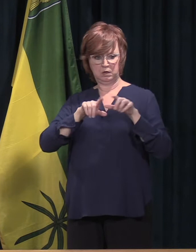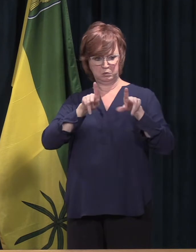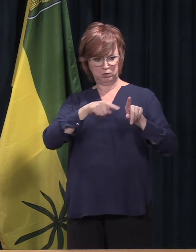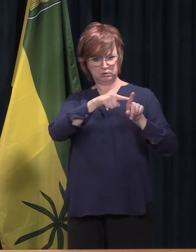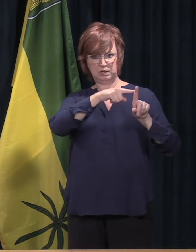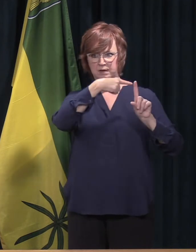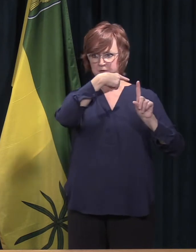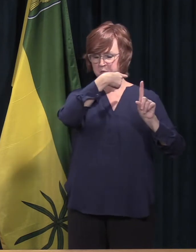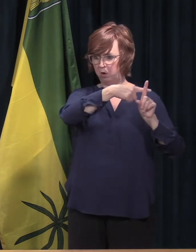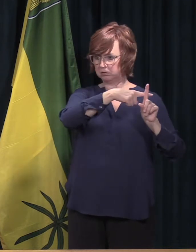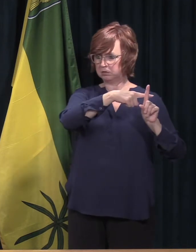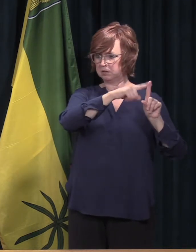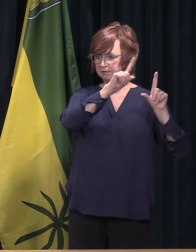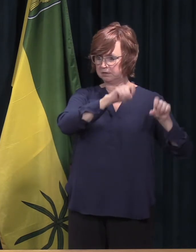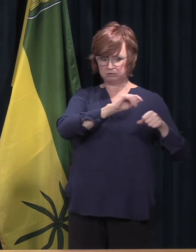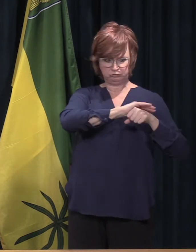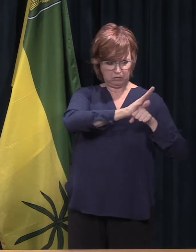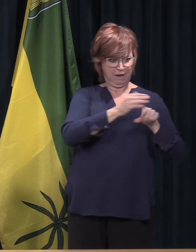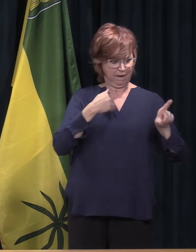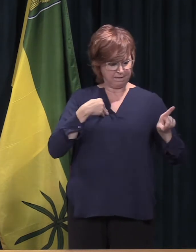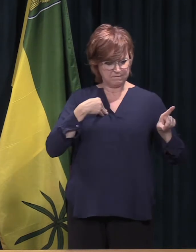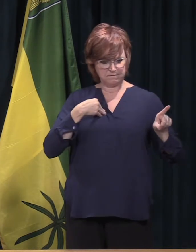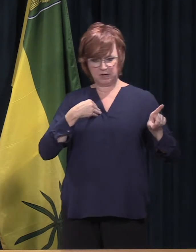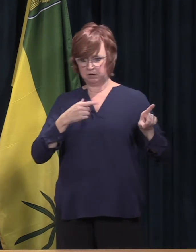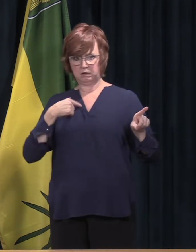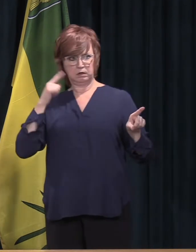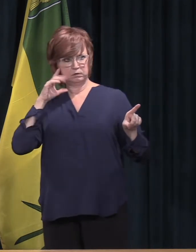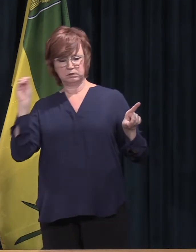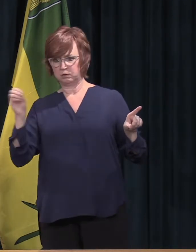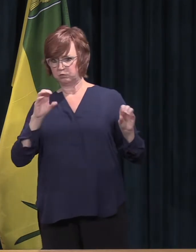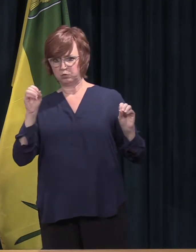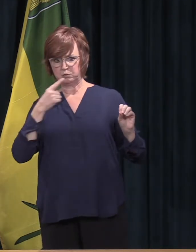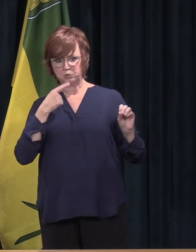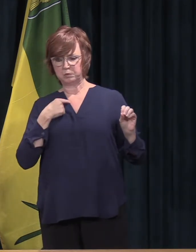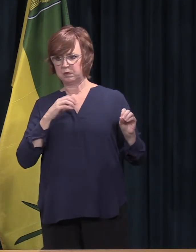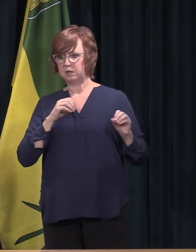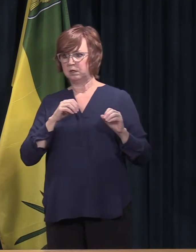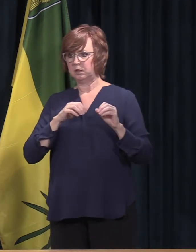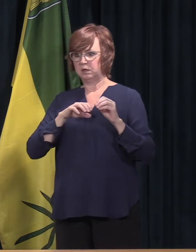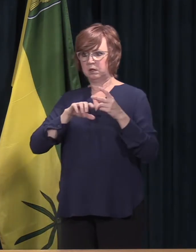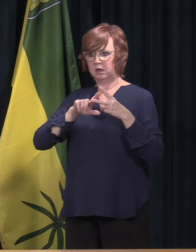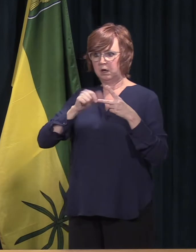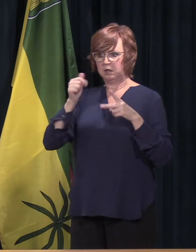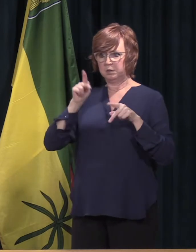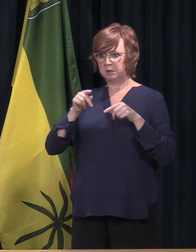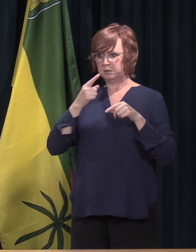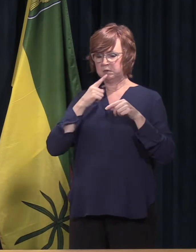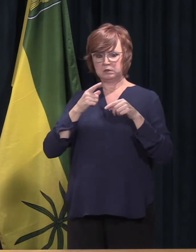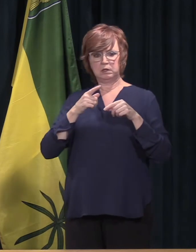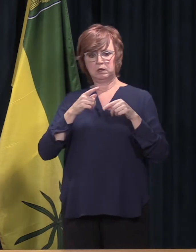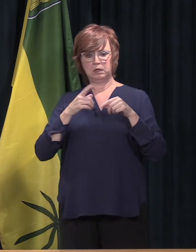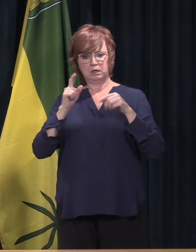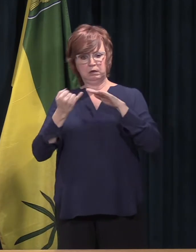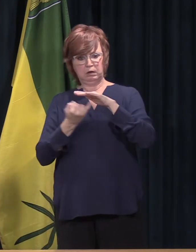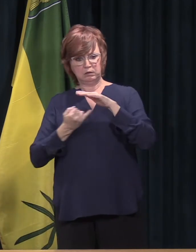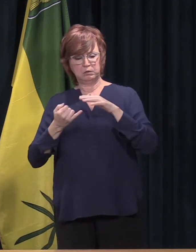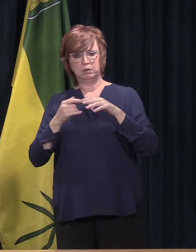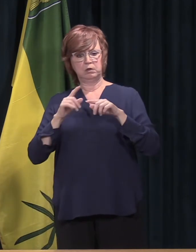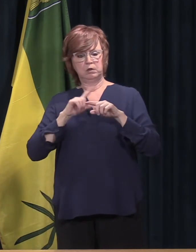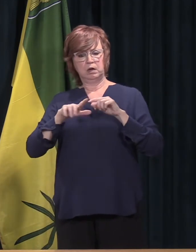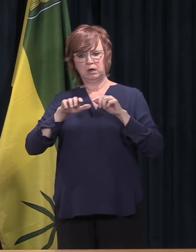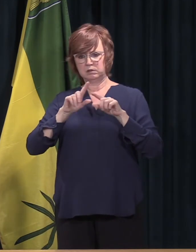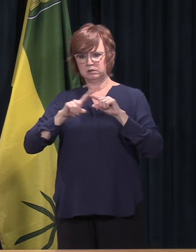another man who said that he didn't know that anything was happening when he got back. He was told about self-monitoring, but not that he had to isolate. So that's